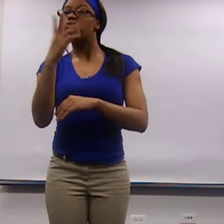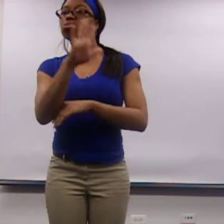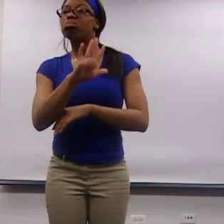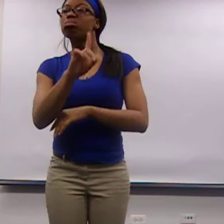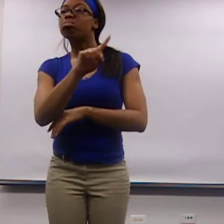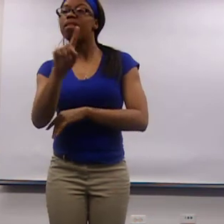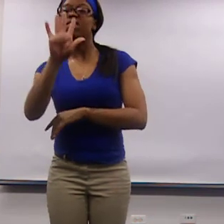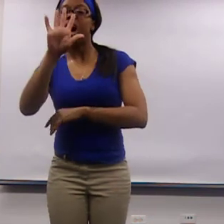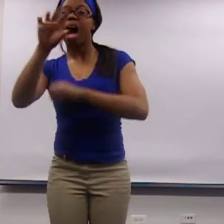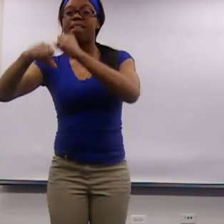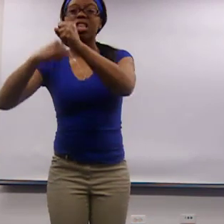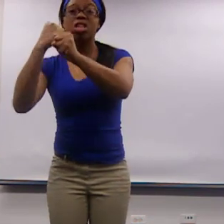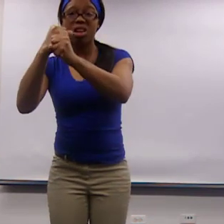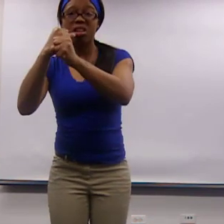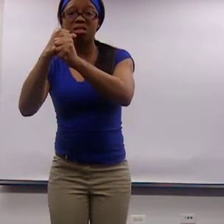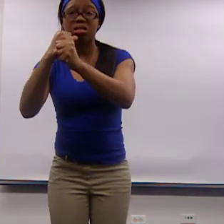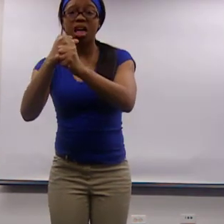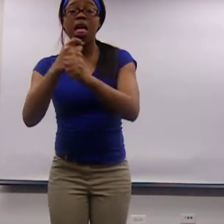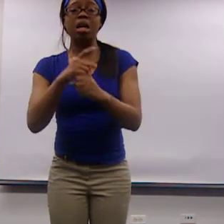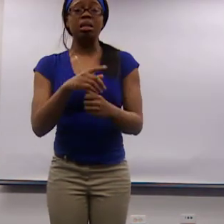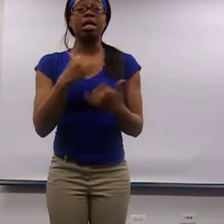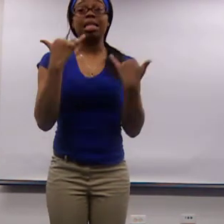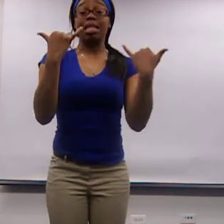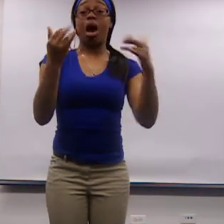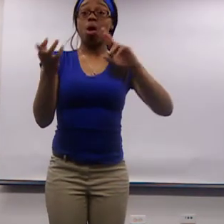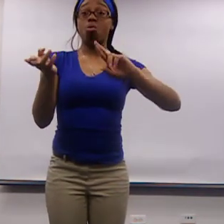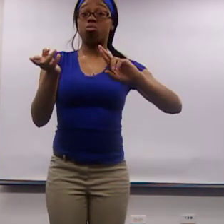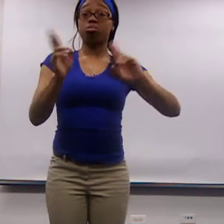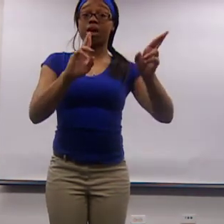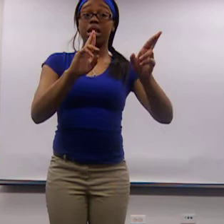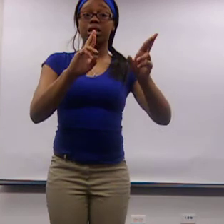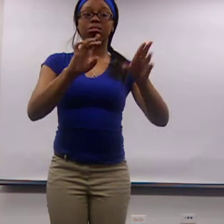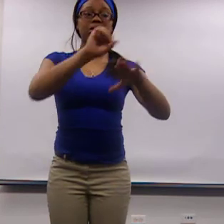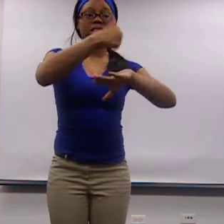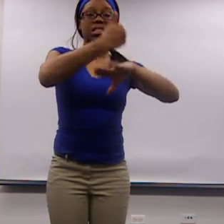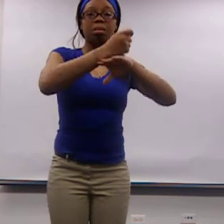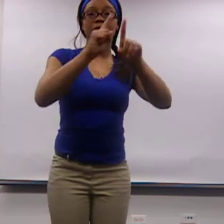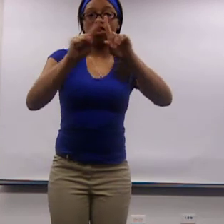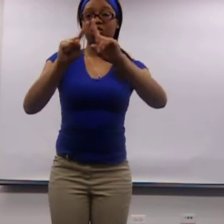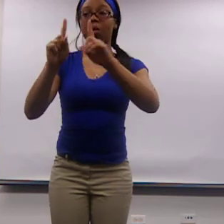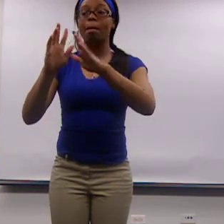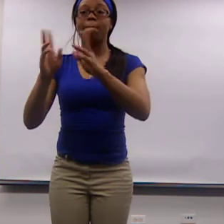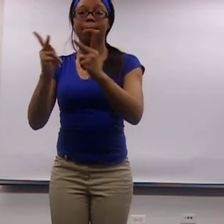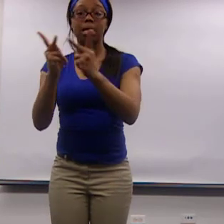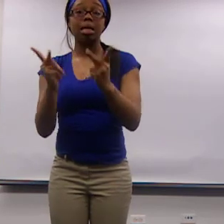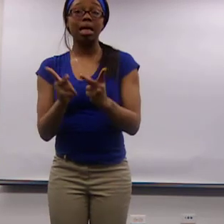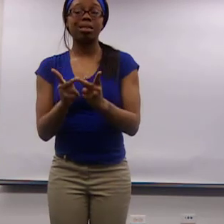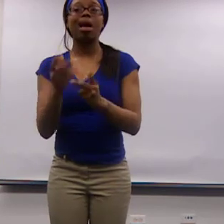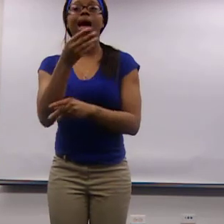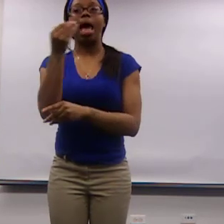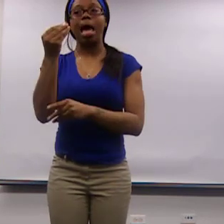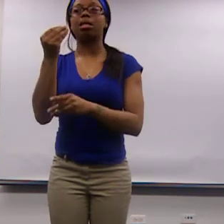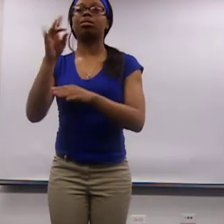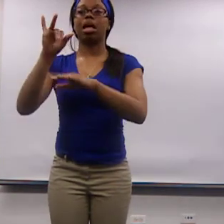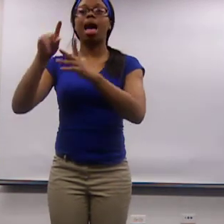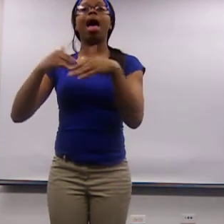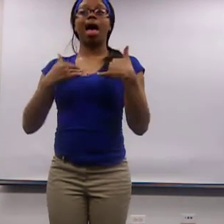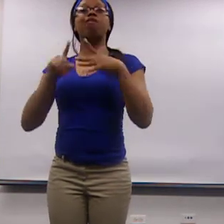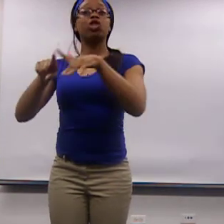working on setting it up in some places, and in fact in some cities it is actually already running. Here are some examples of